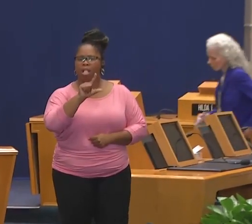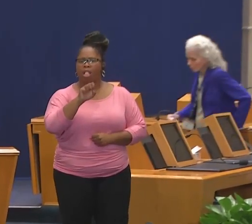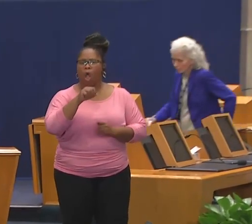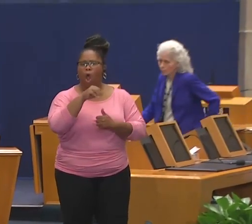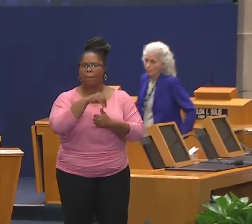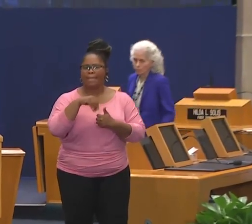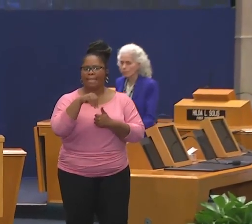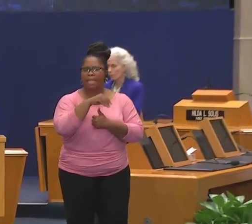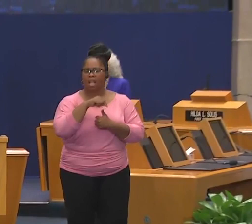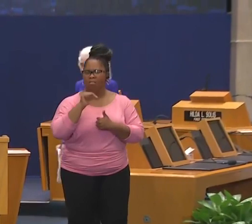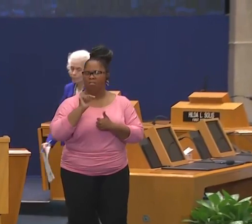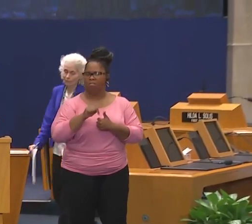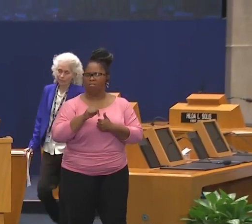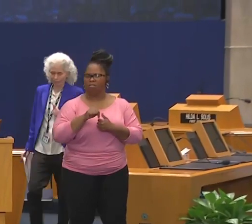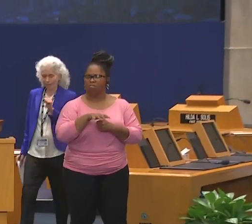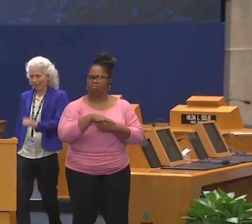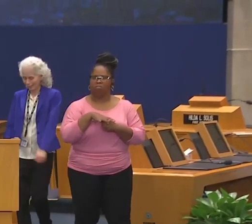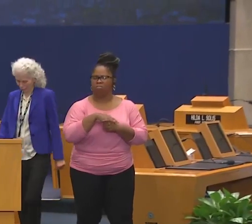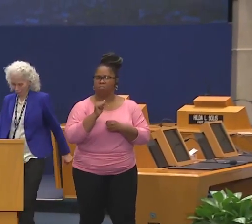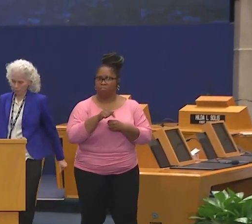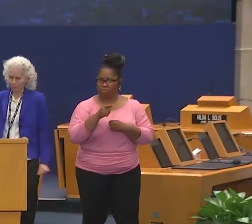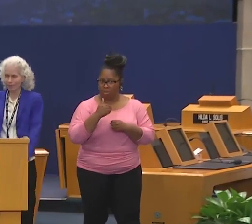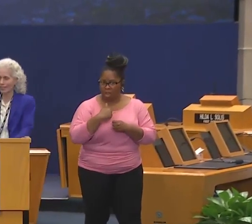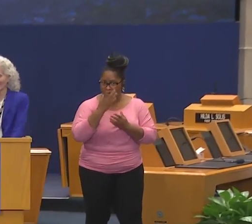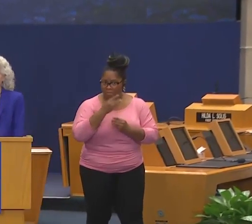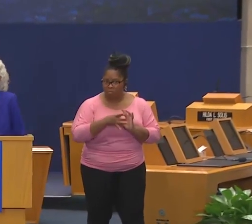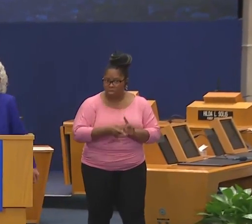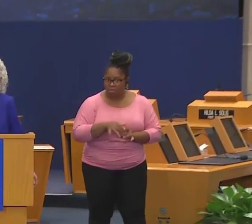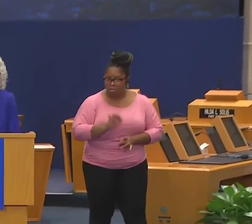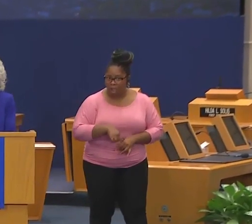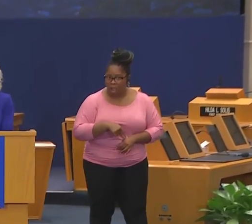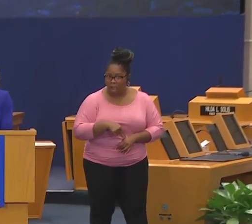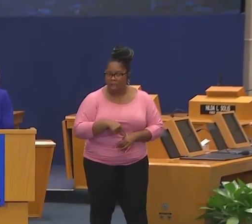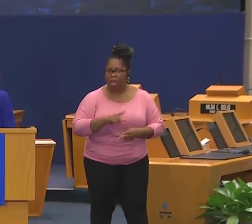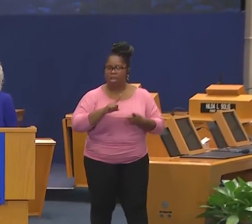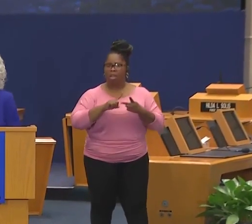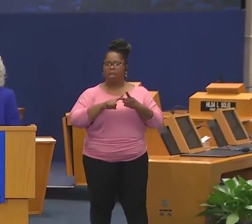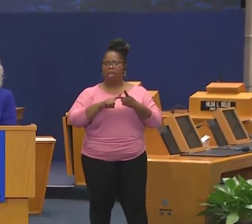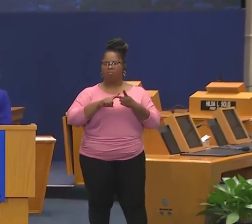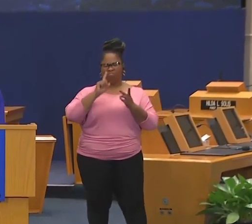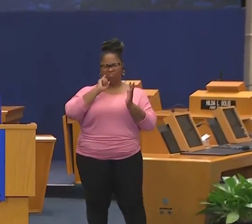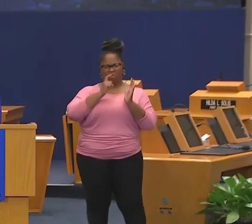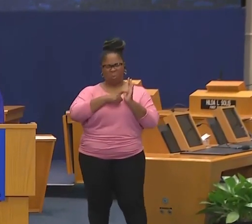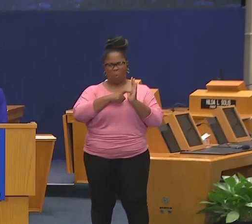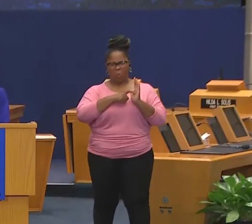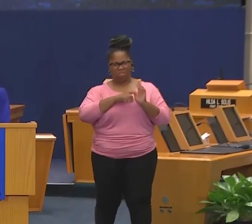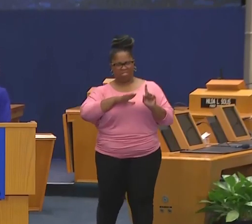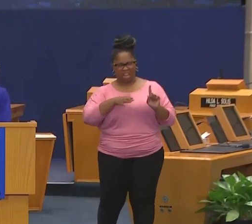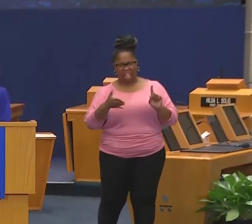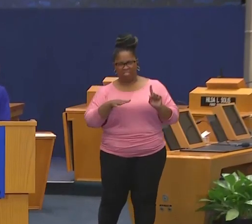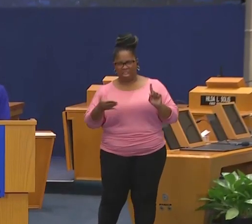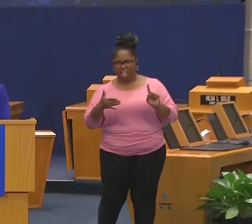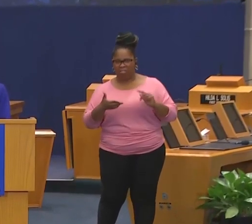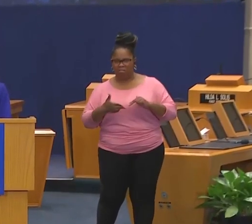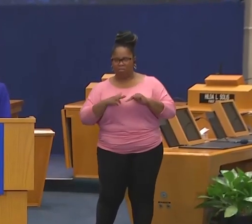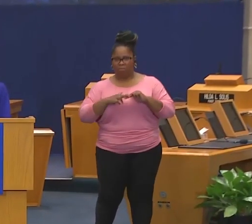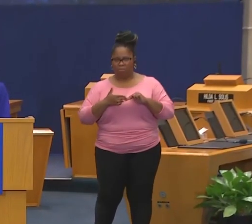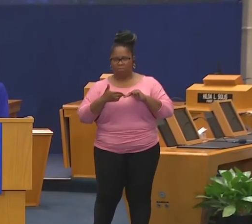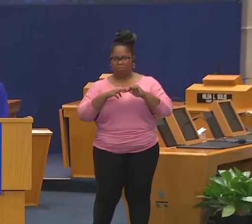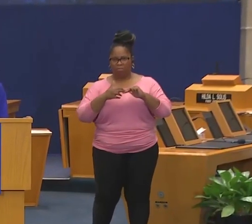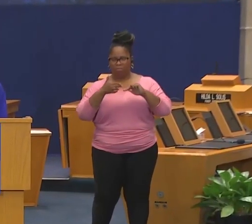if you had any insight into that. And then also with the trend in the deaths going up, but the number